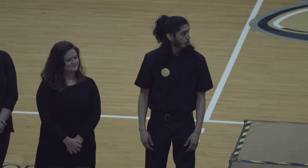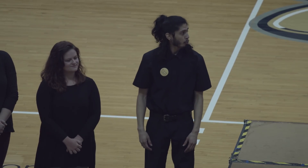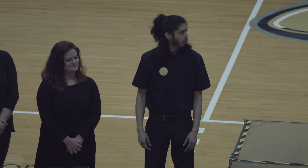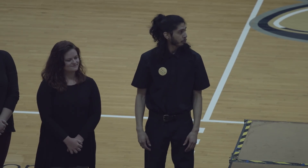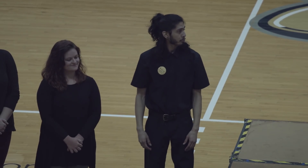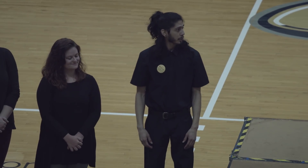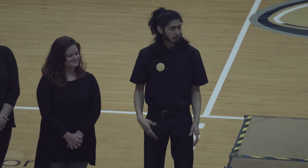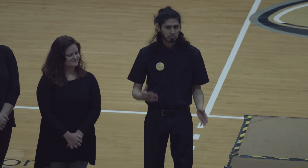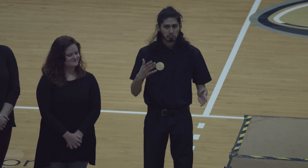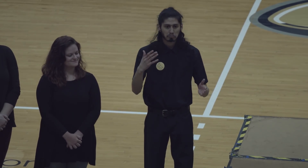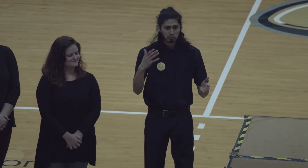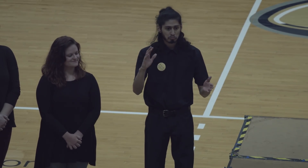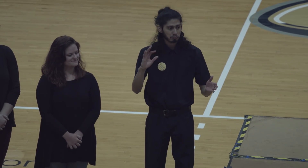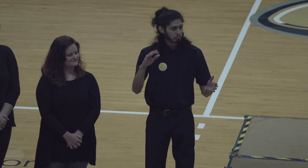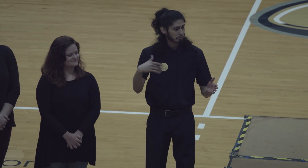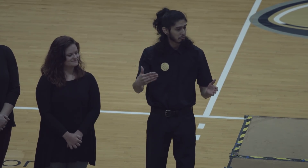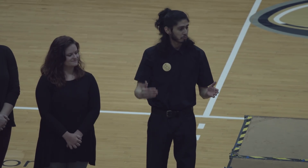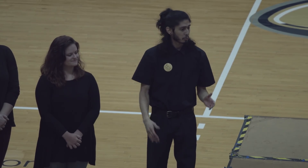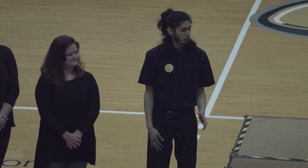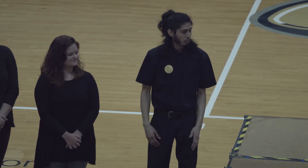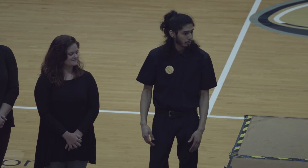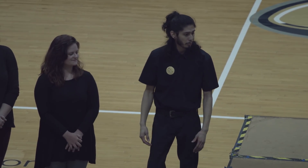for their involvement in the protest.